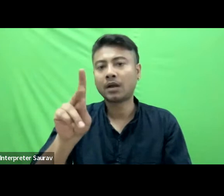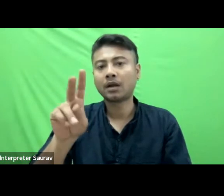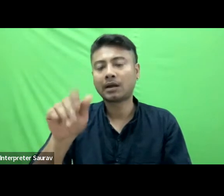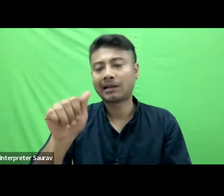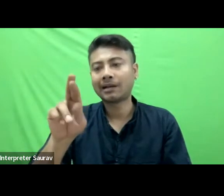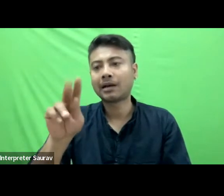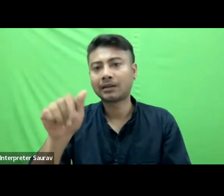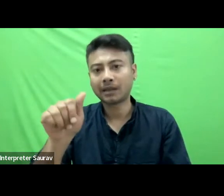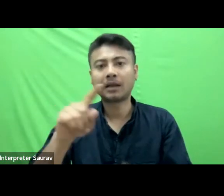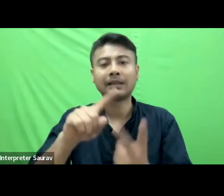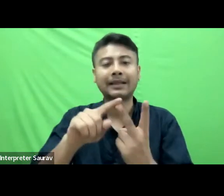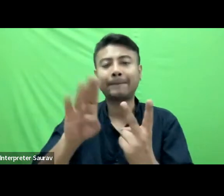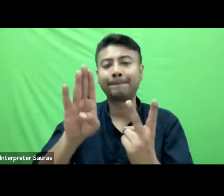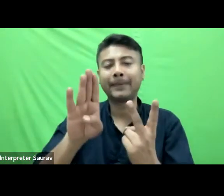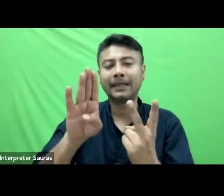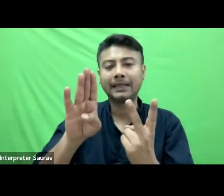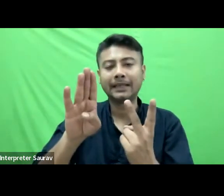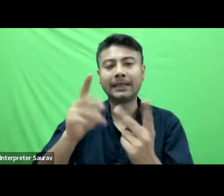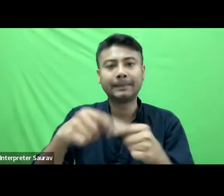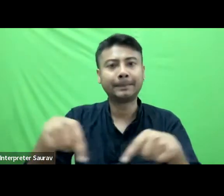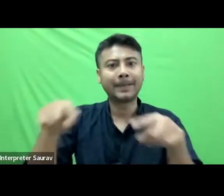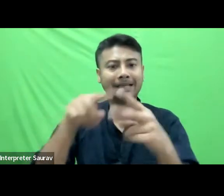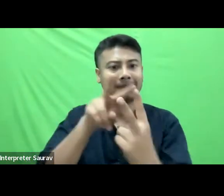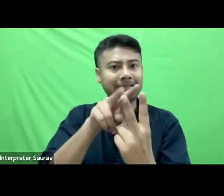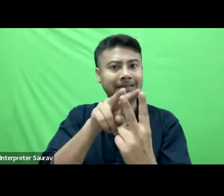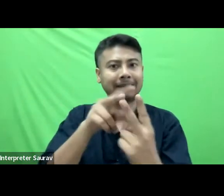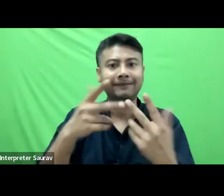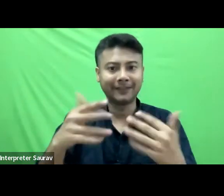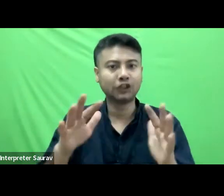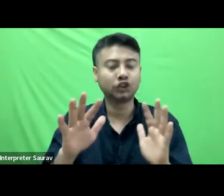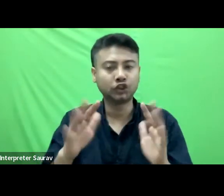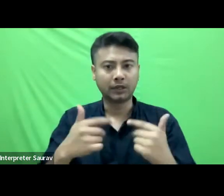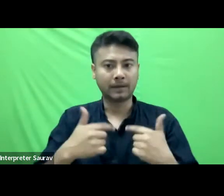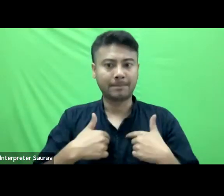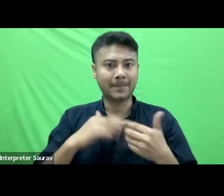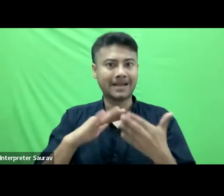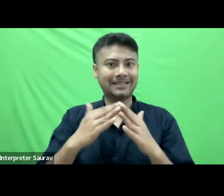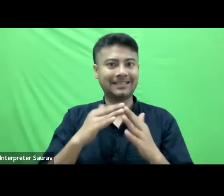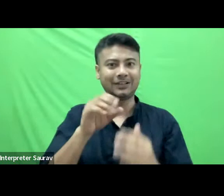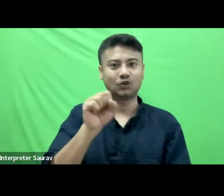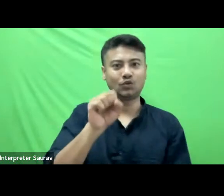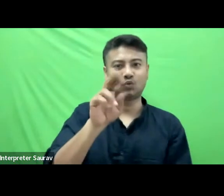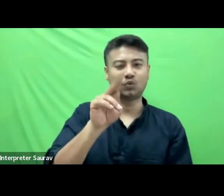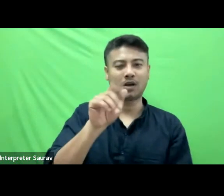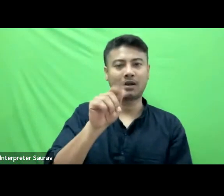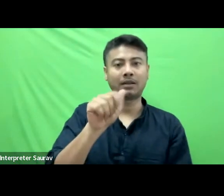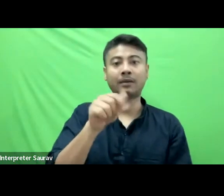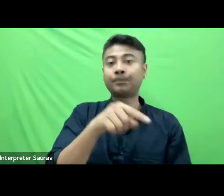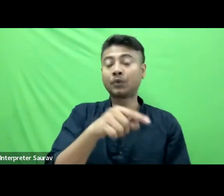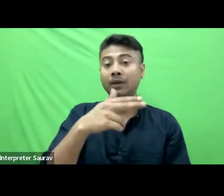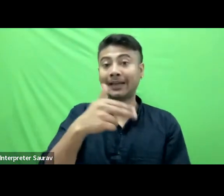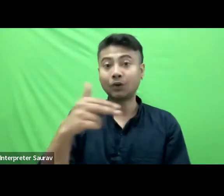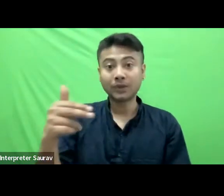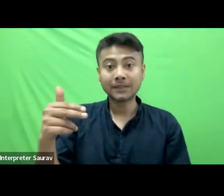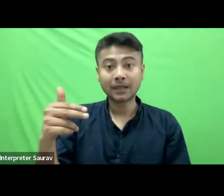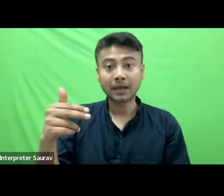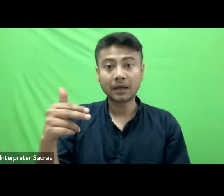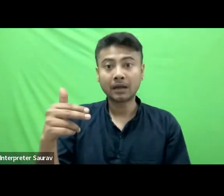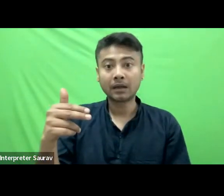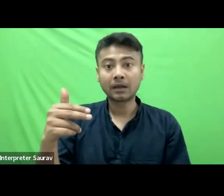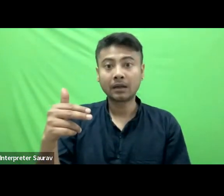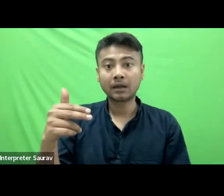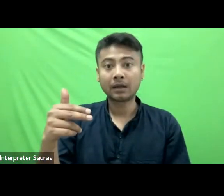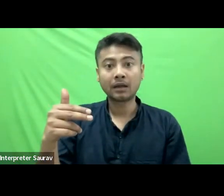Banjarmasin. And the main challenge is really because in Indonesia right now, and perhaps in other cities around the world, there's not enough